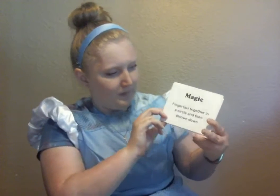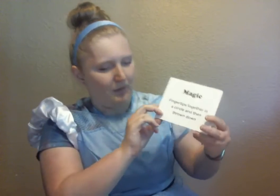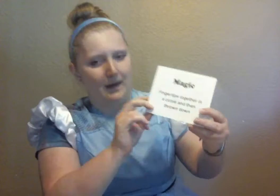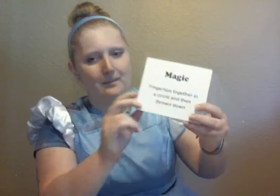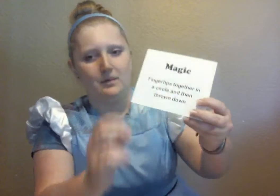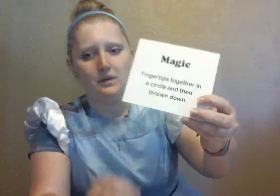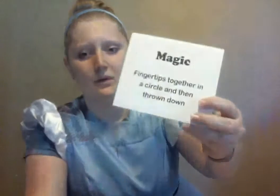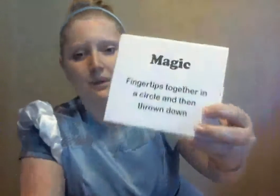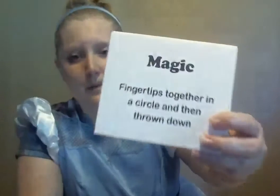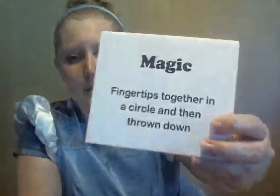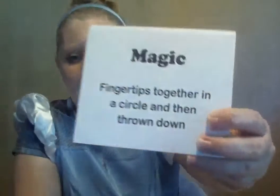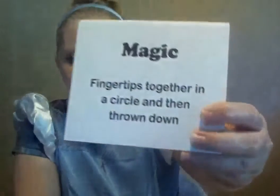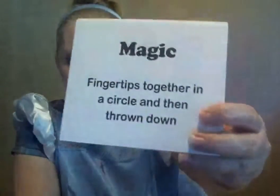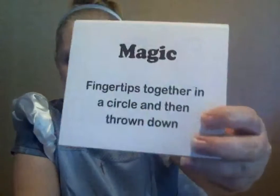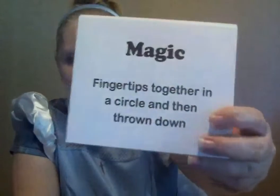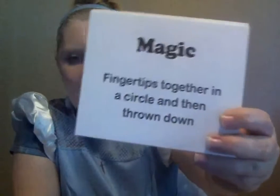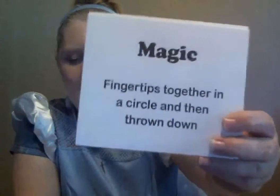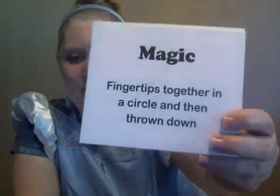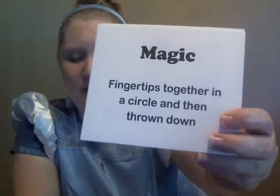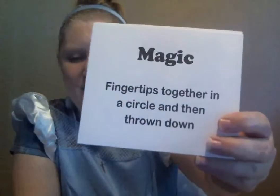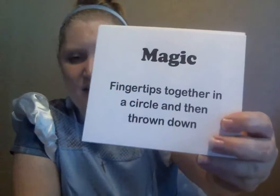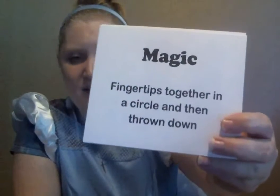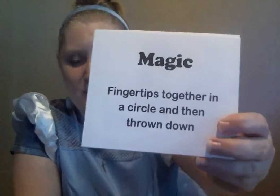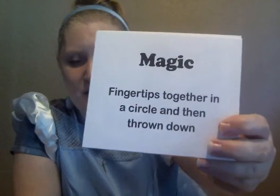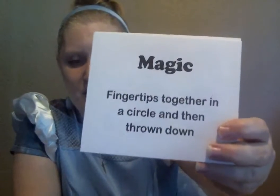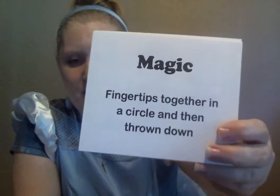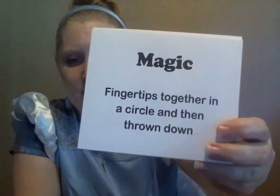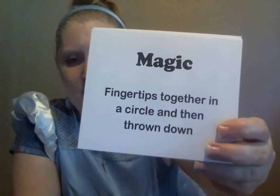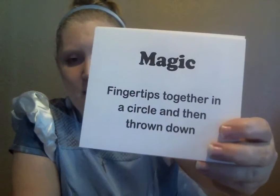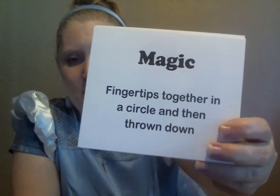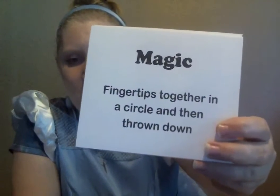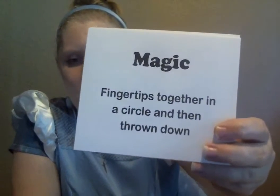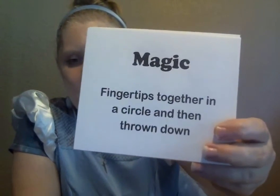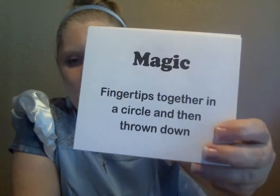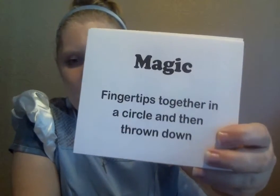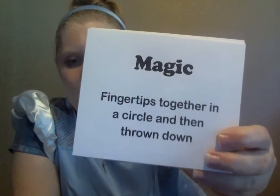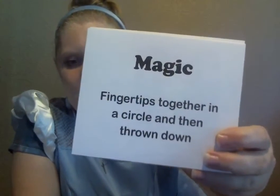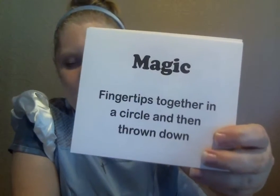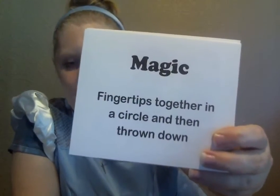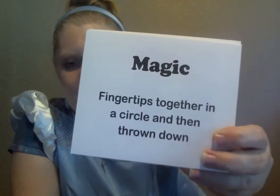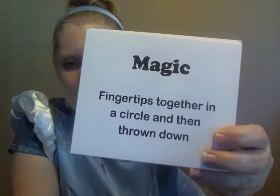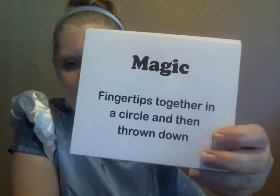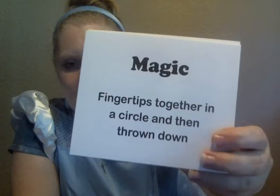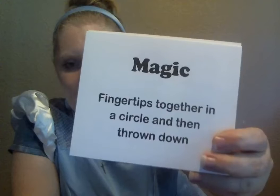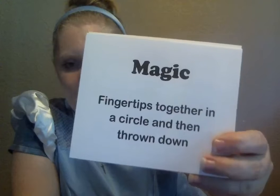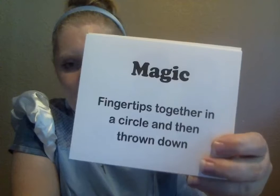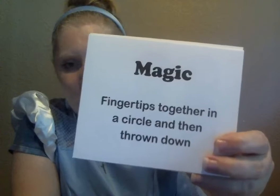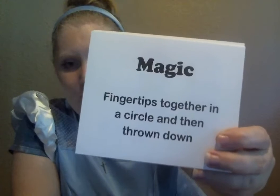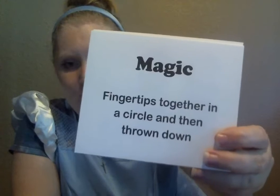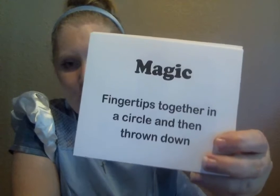Okay, so for magic, I had to write a description because I couldn't find a picture. So,